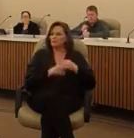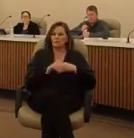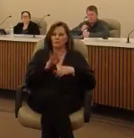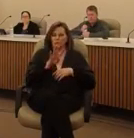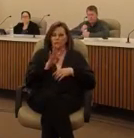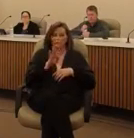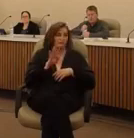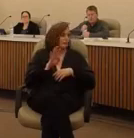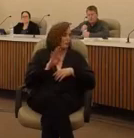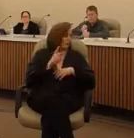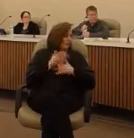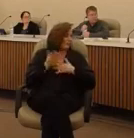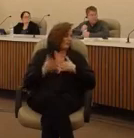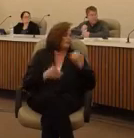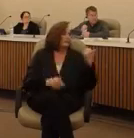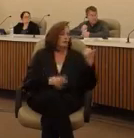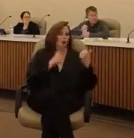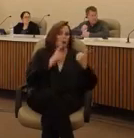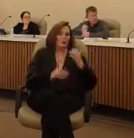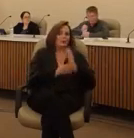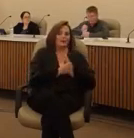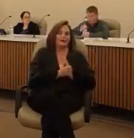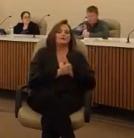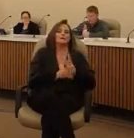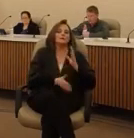points? Just want to mention we're amending application